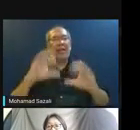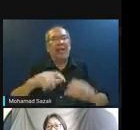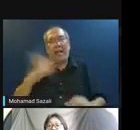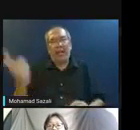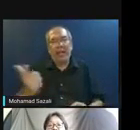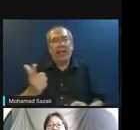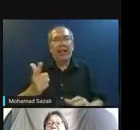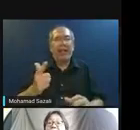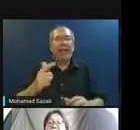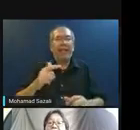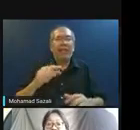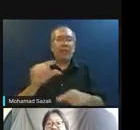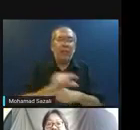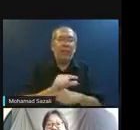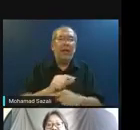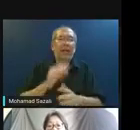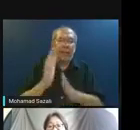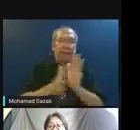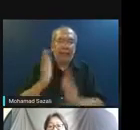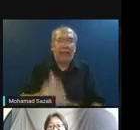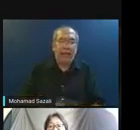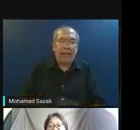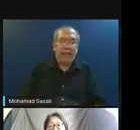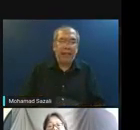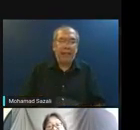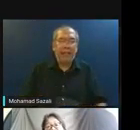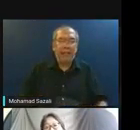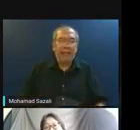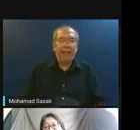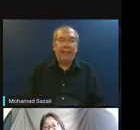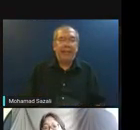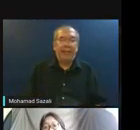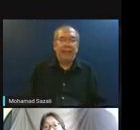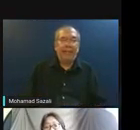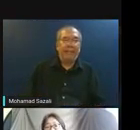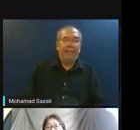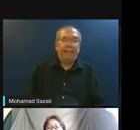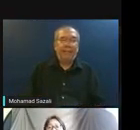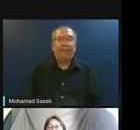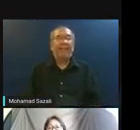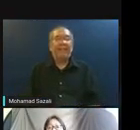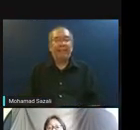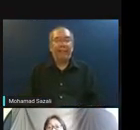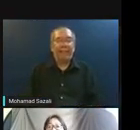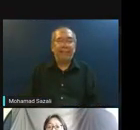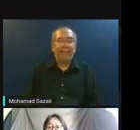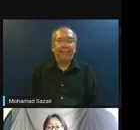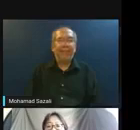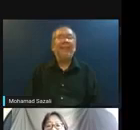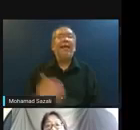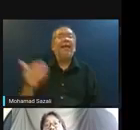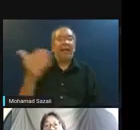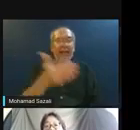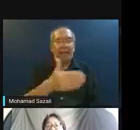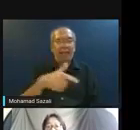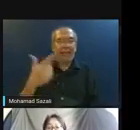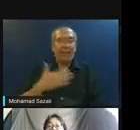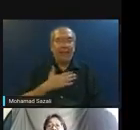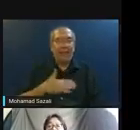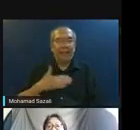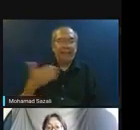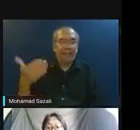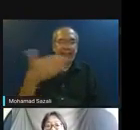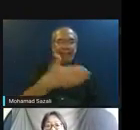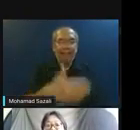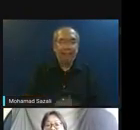communicate, we won't able to see your sign. So if you're basically in a dark place, try to switch on the light or move to another place which